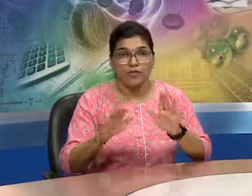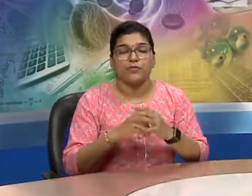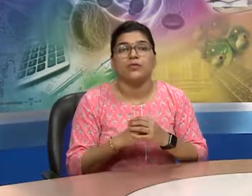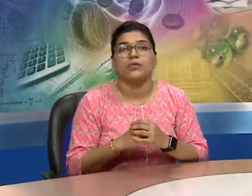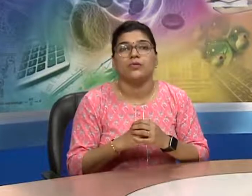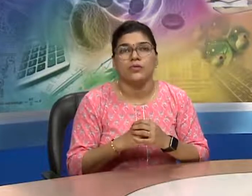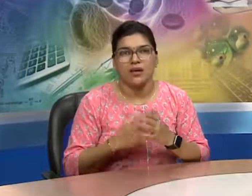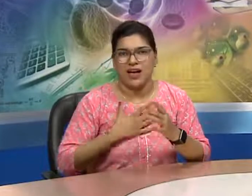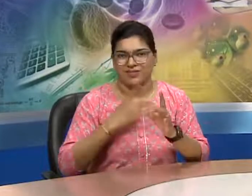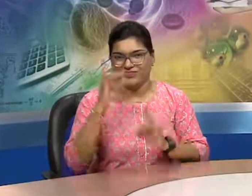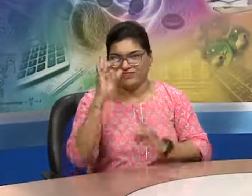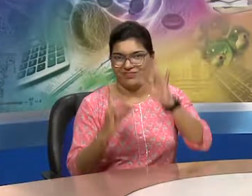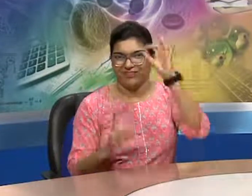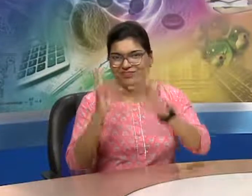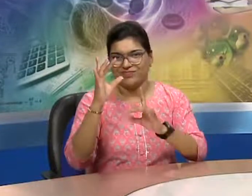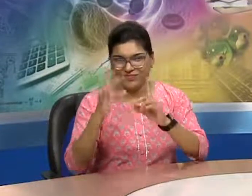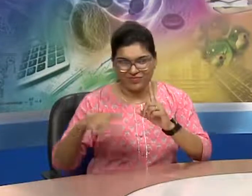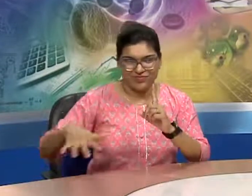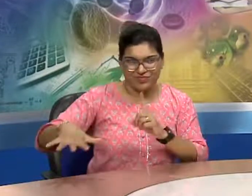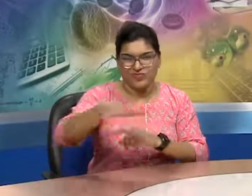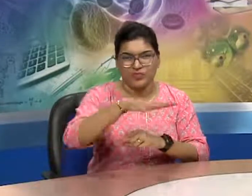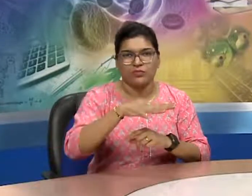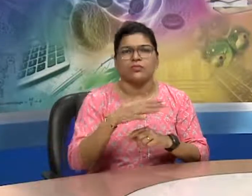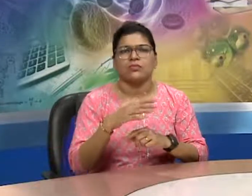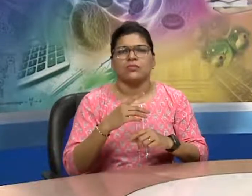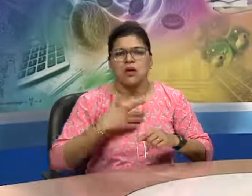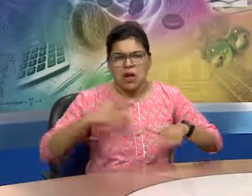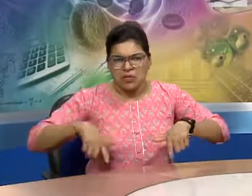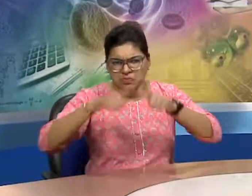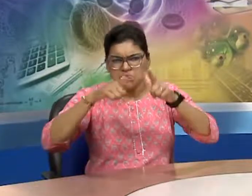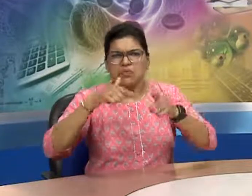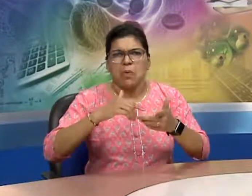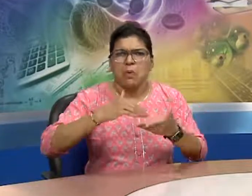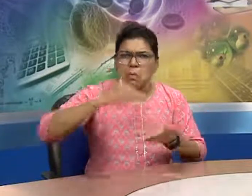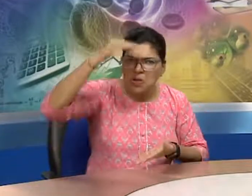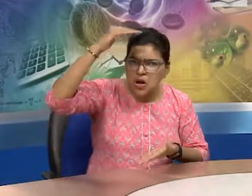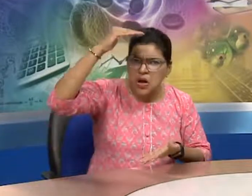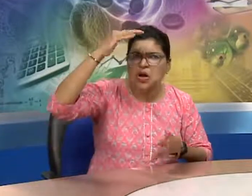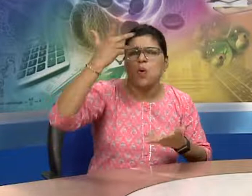Another example is the vegetation of forests.